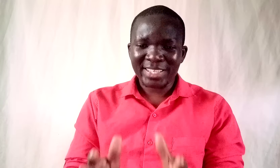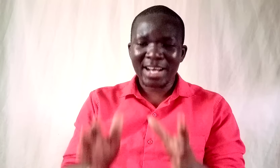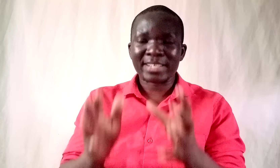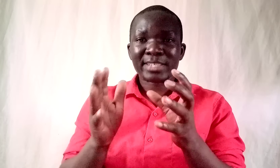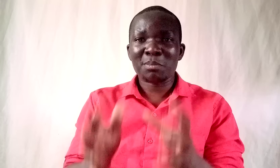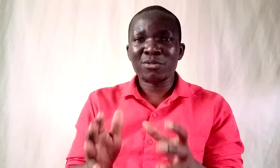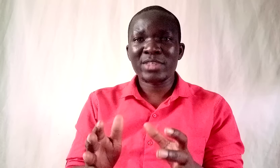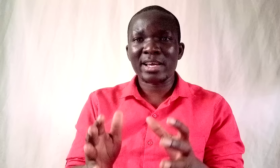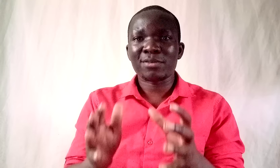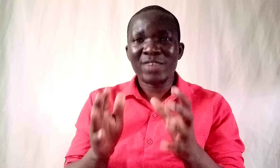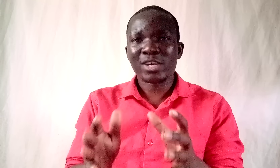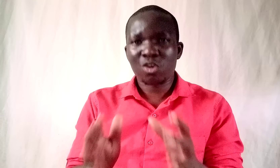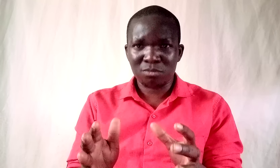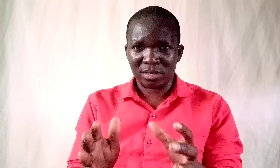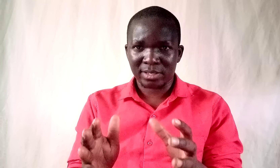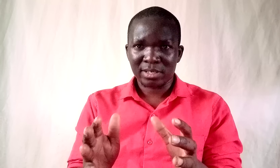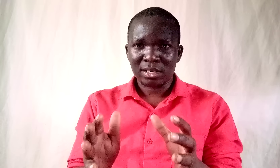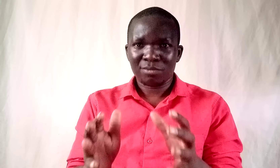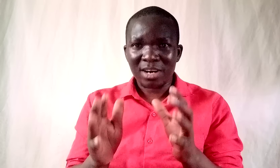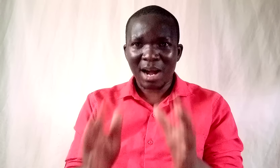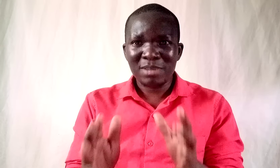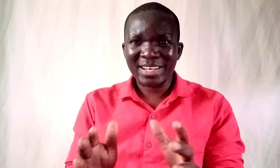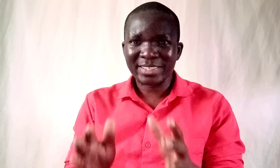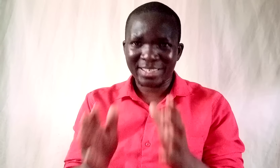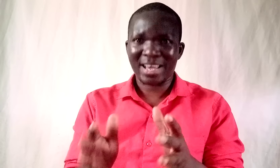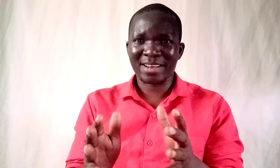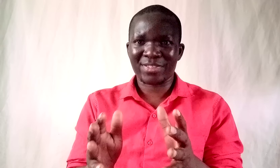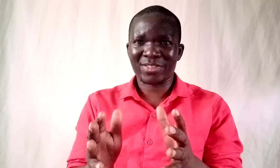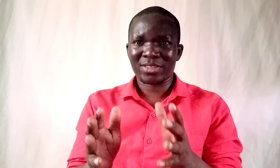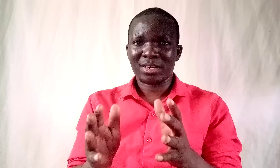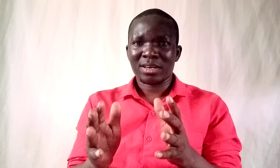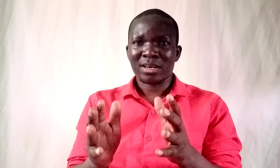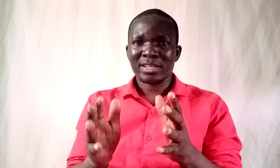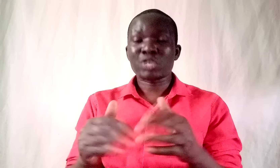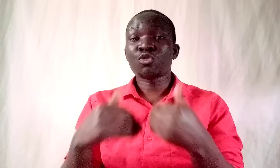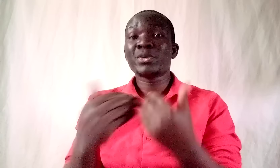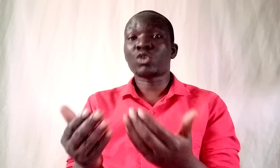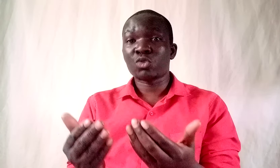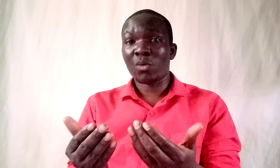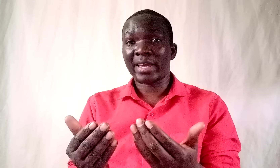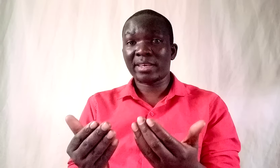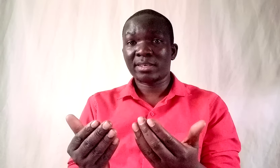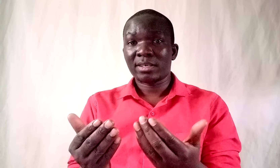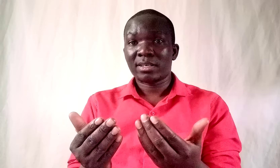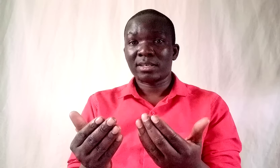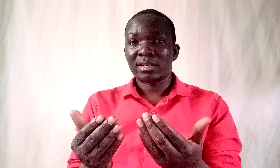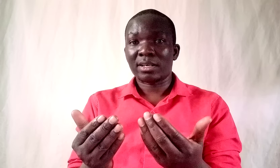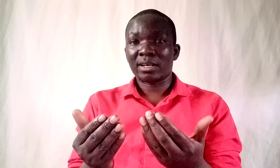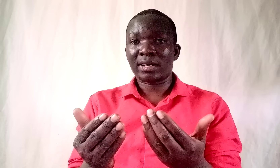are some of the very common vocabularies in health that you will meet on your way